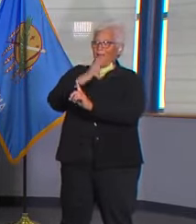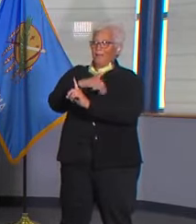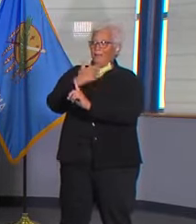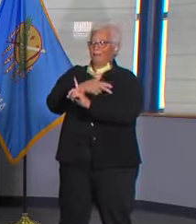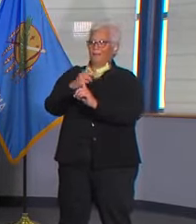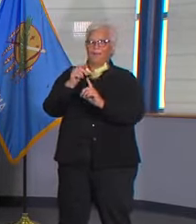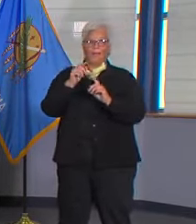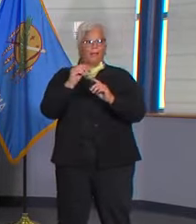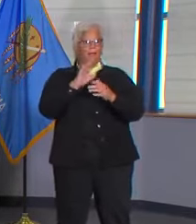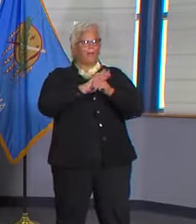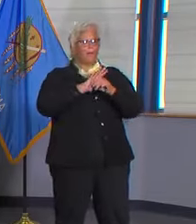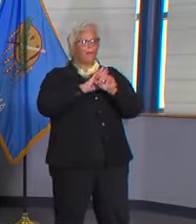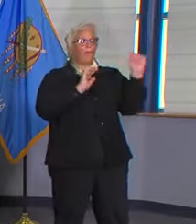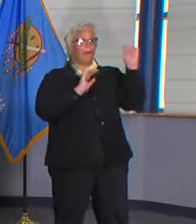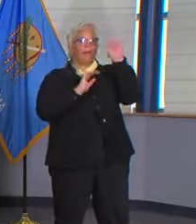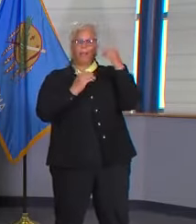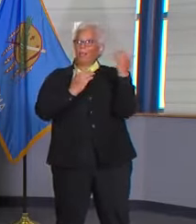weigh